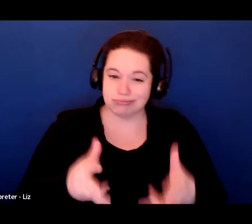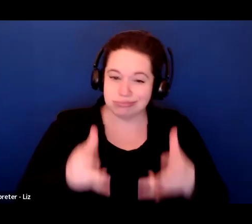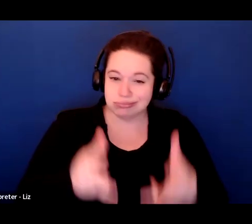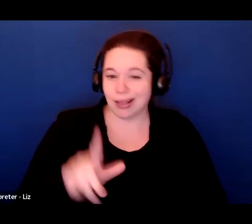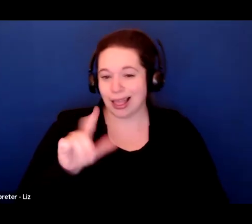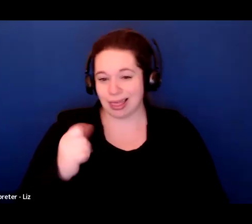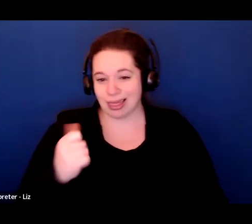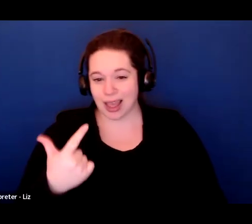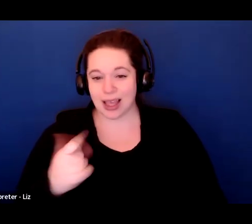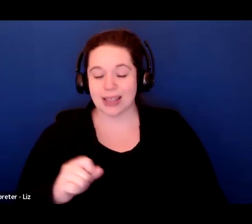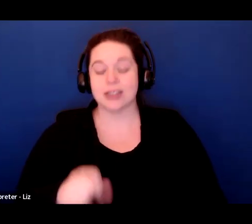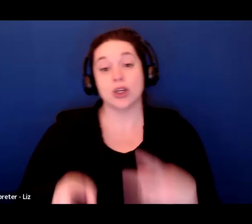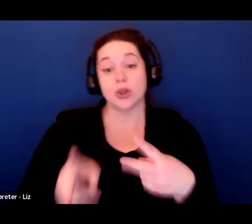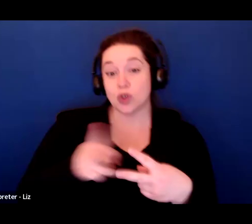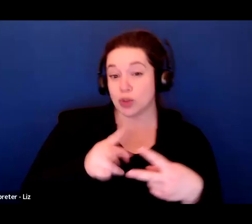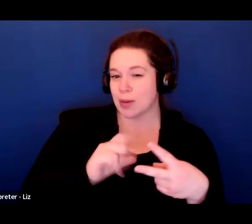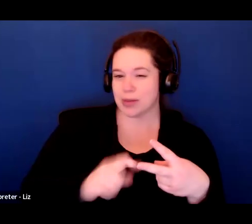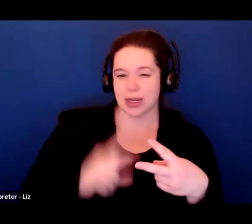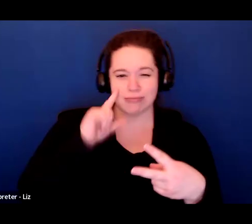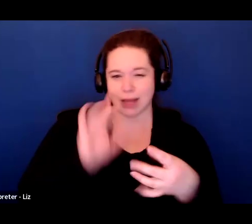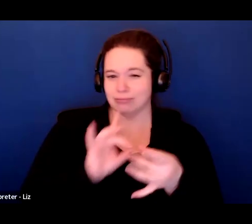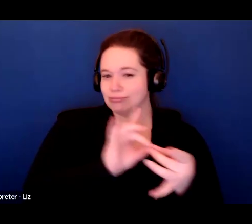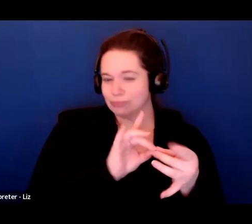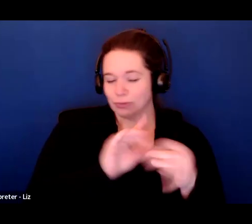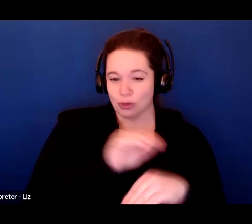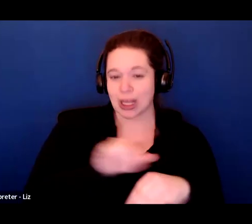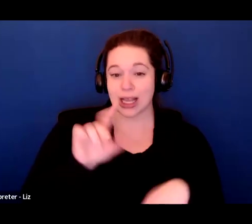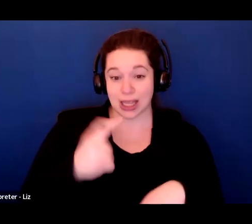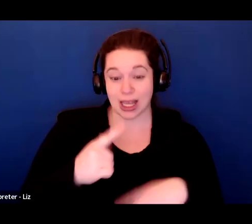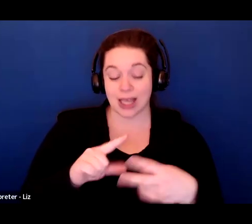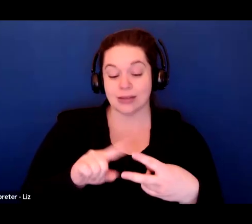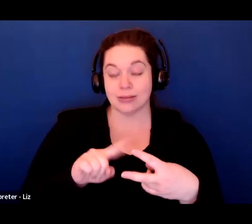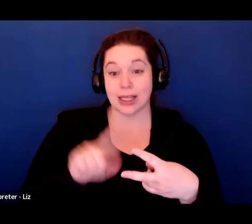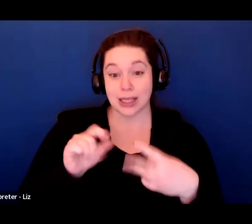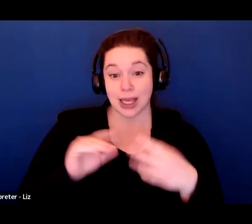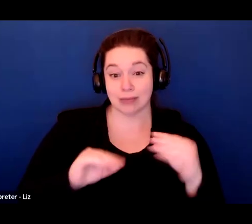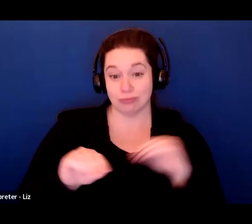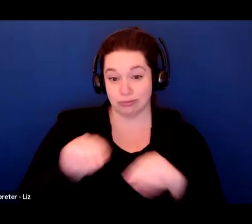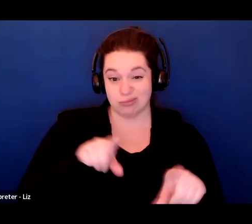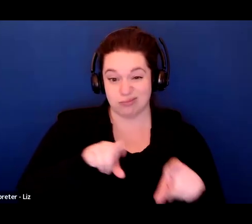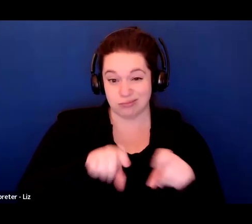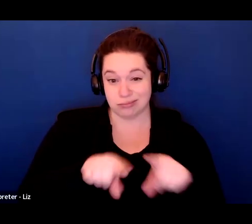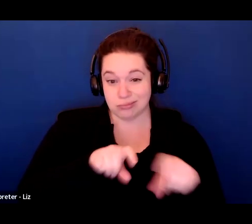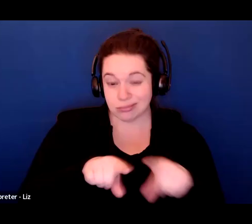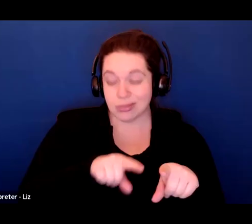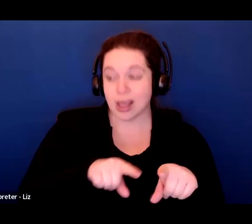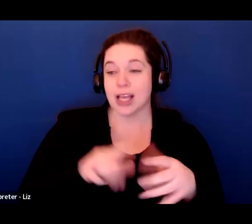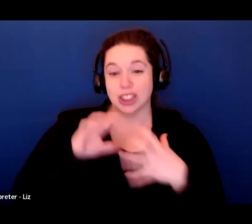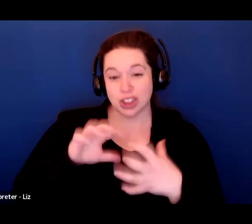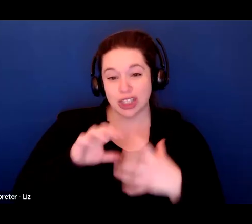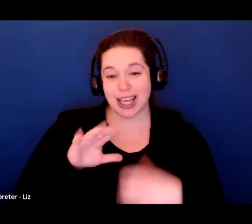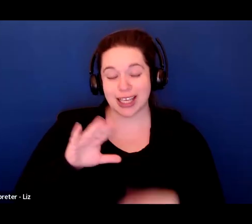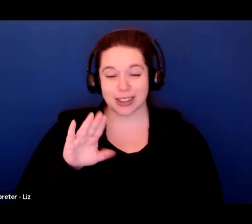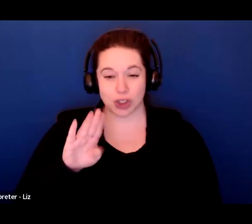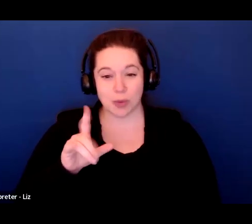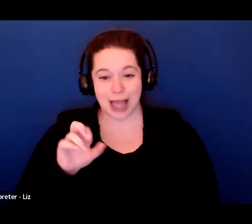that people don't relate to moving their legs are it shakes your bladder and it also exercises your